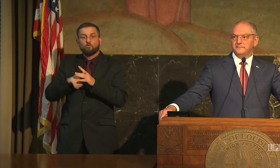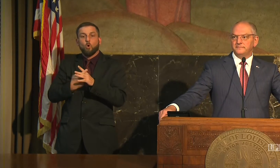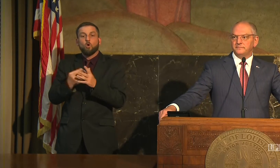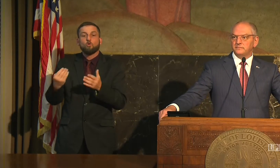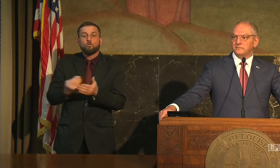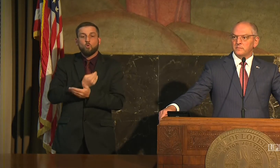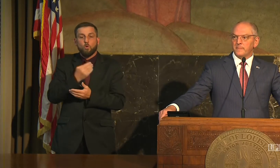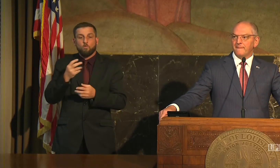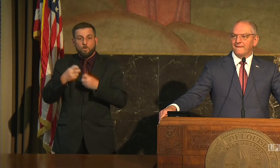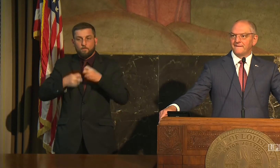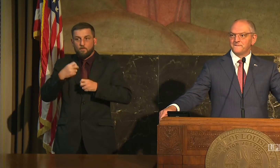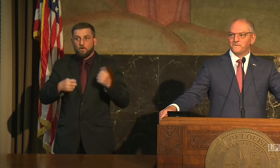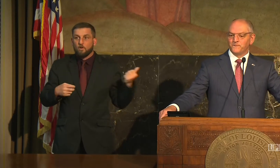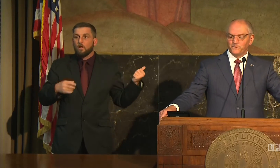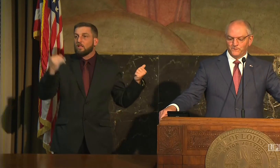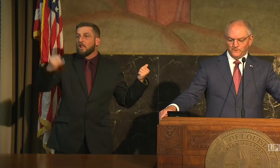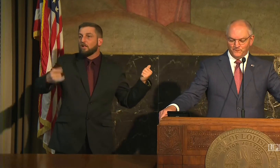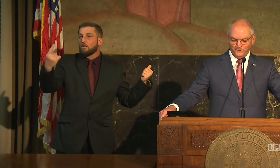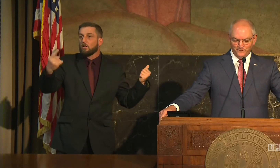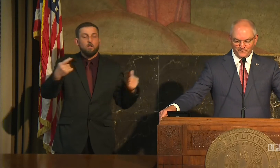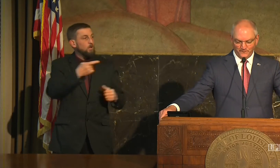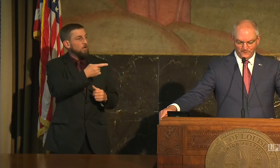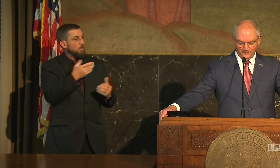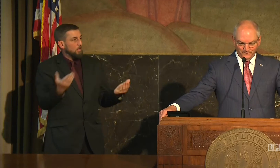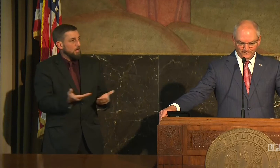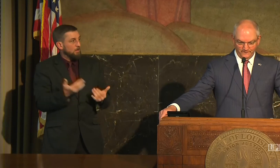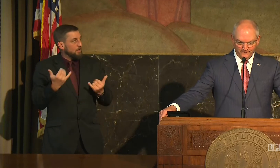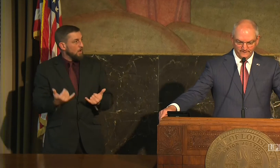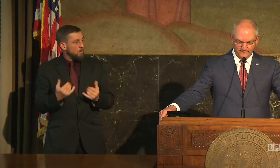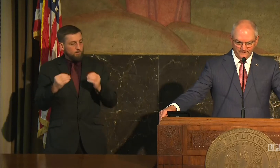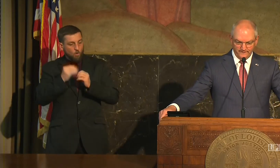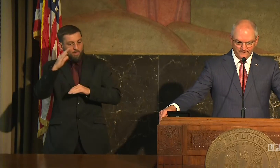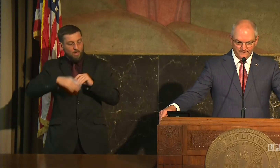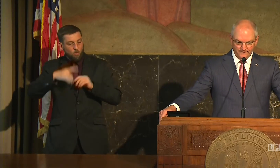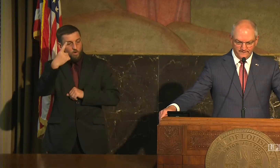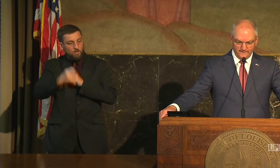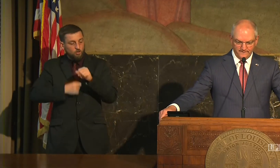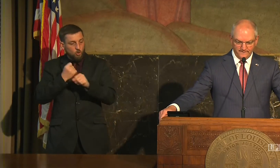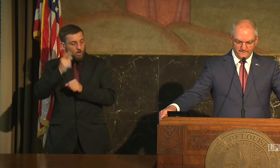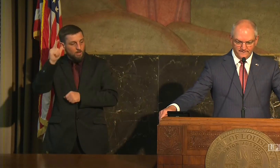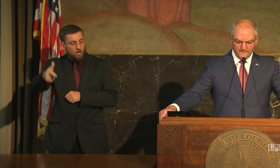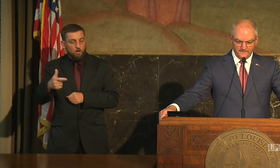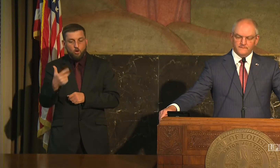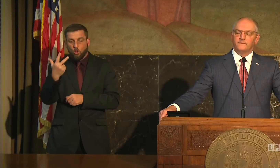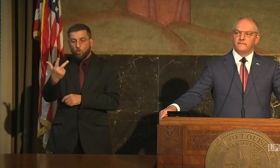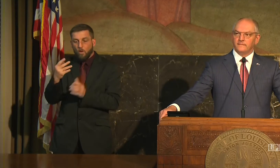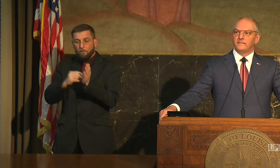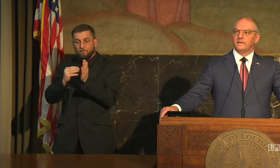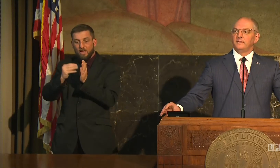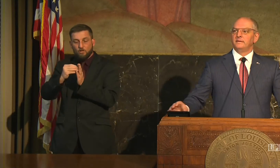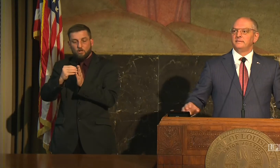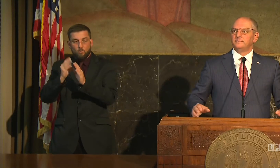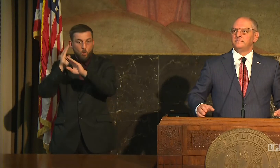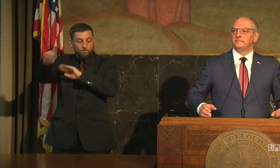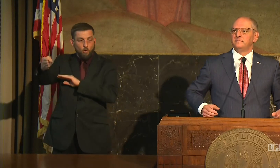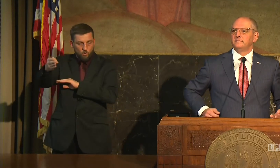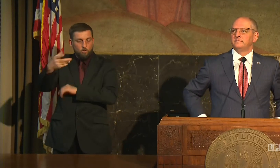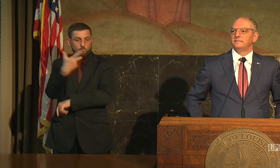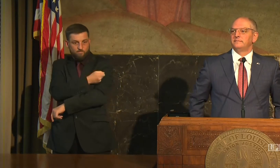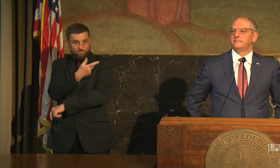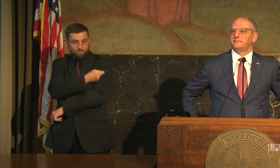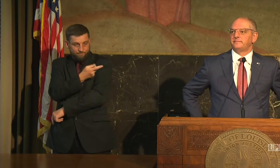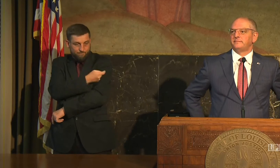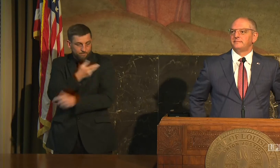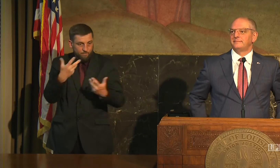Yes, sir. Governor, here we are more than a year later. We have over 3 million COVID-19 vaccines that have been distributed.